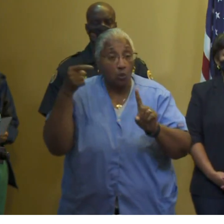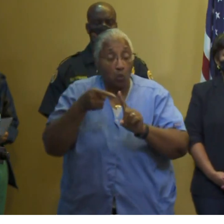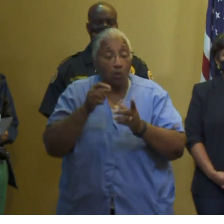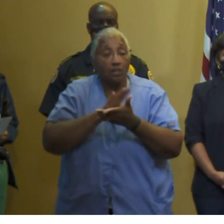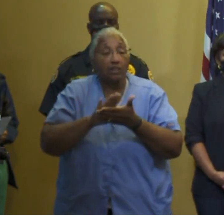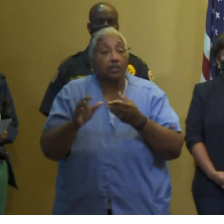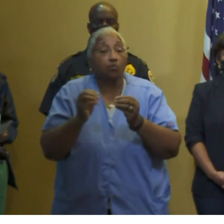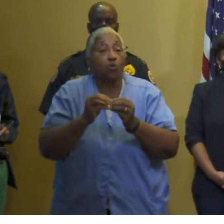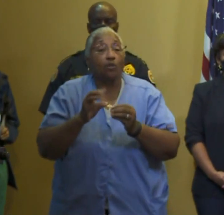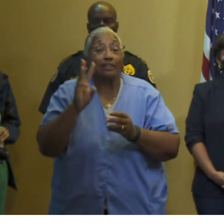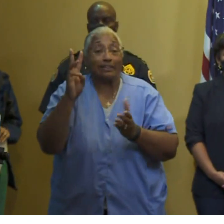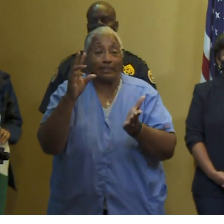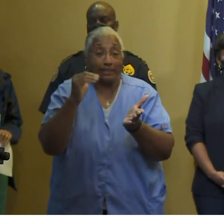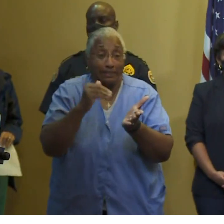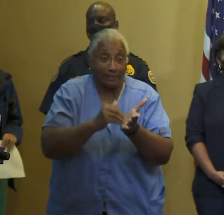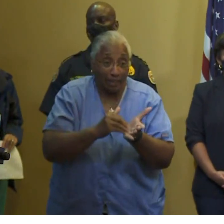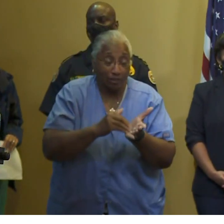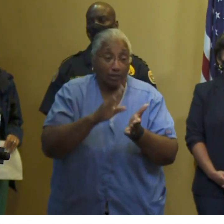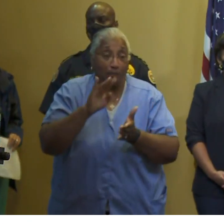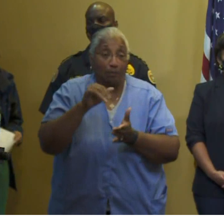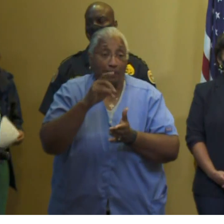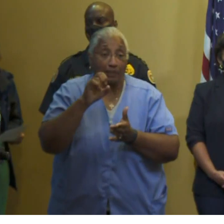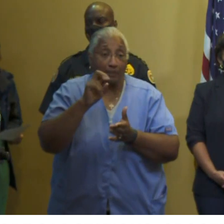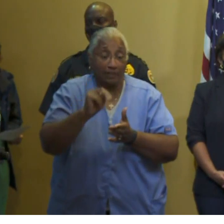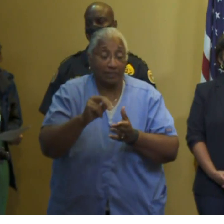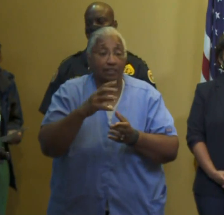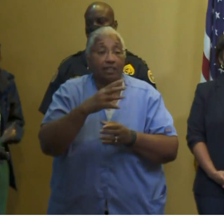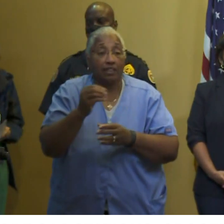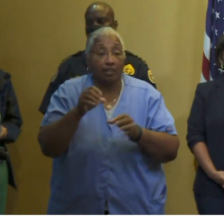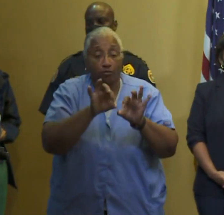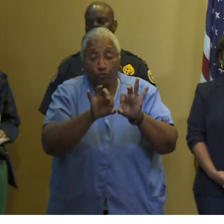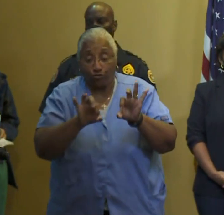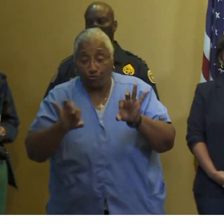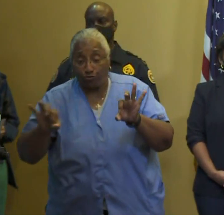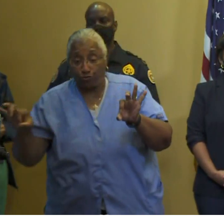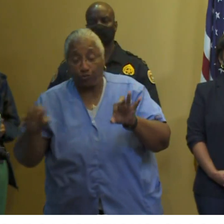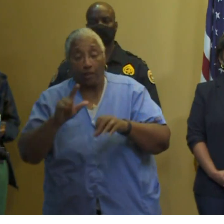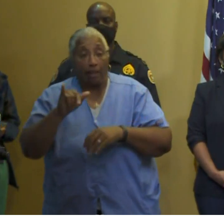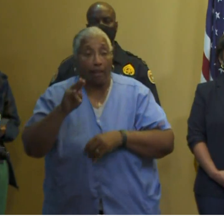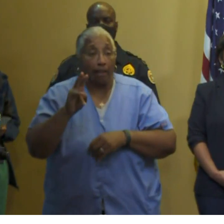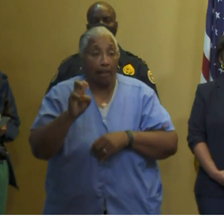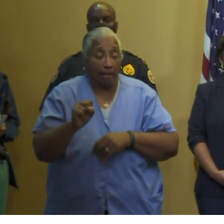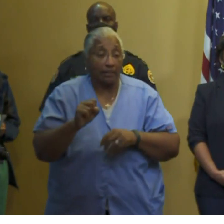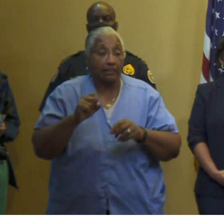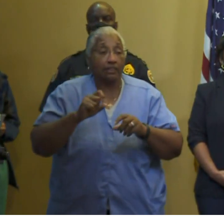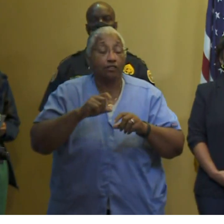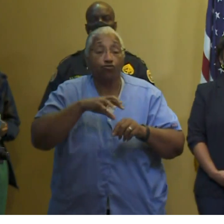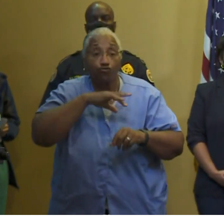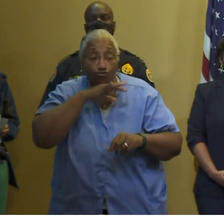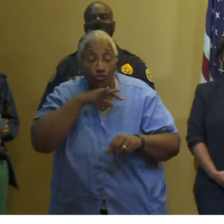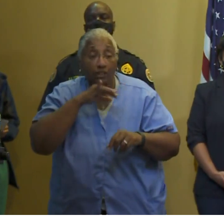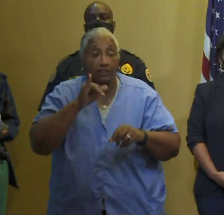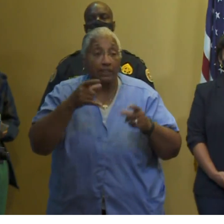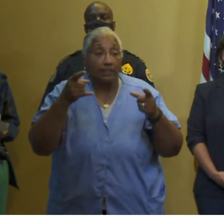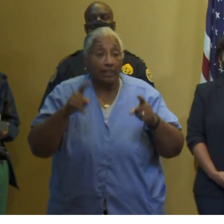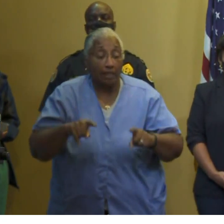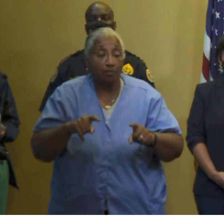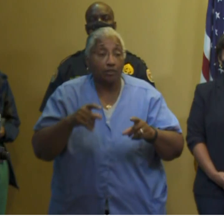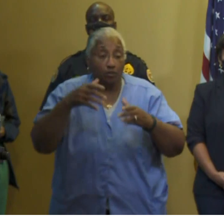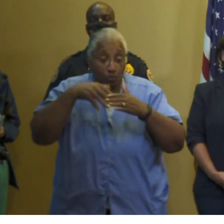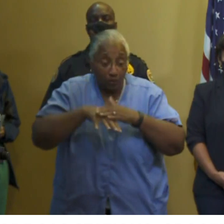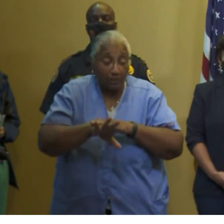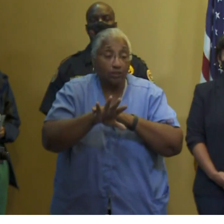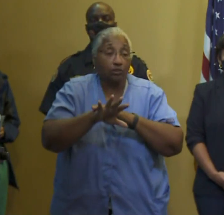than 6,000 catch basins and 120,000 linear feet of drain line of the debris that during this event floated up and went